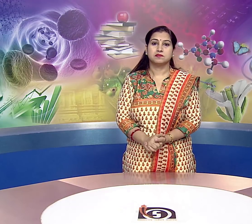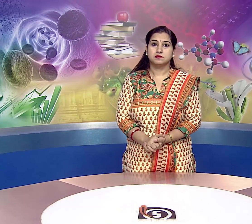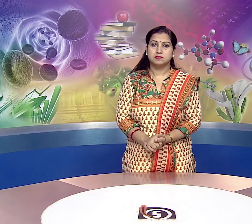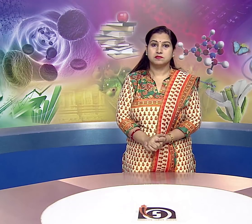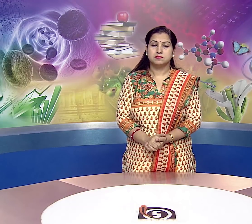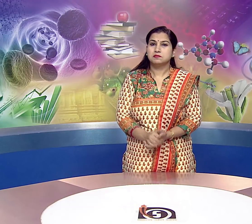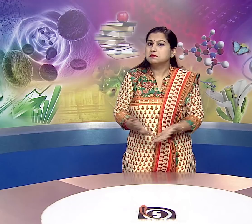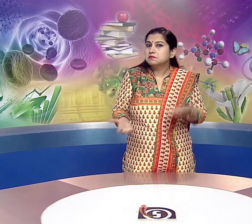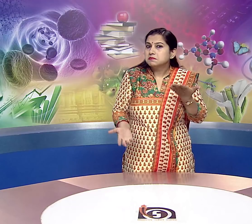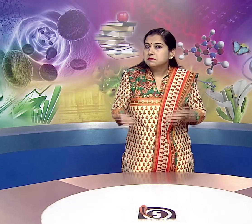which we humans